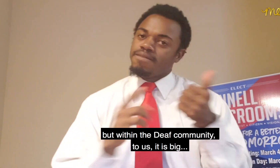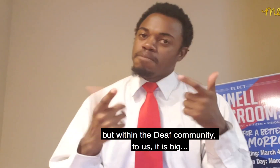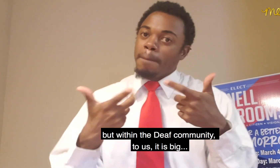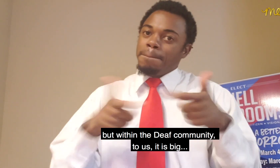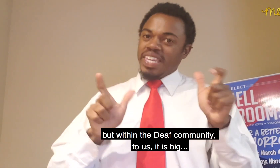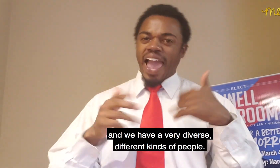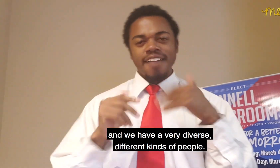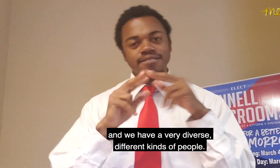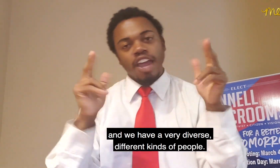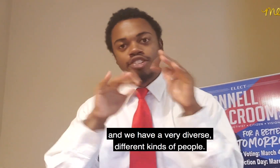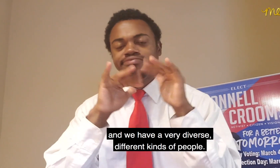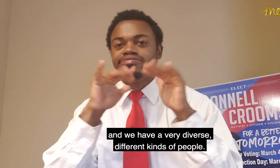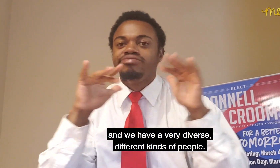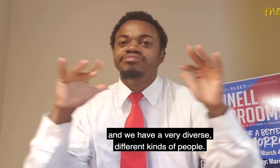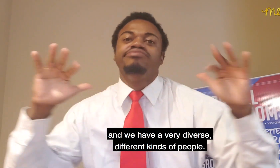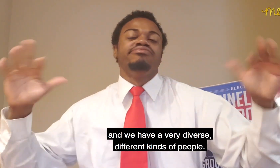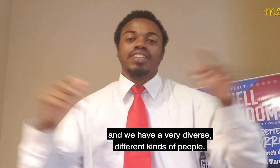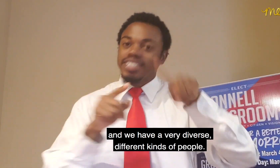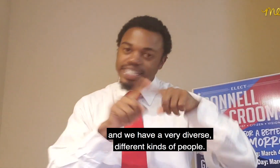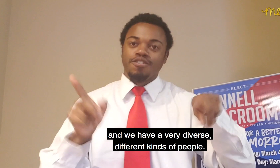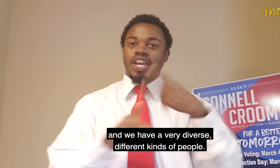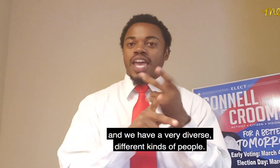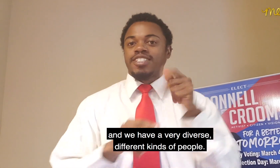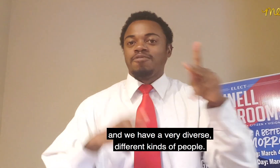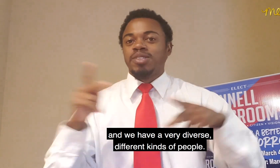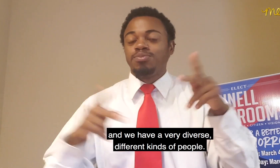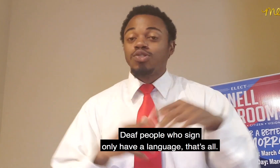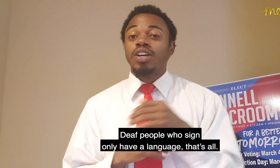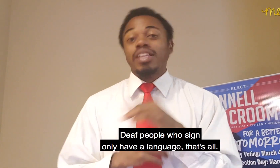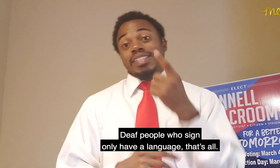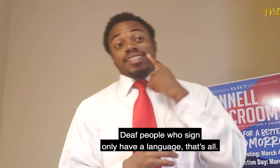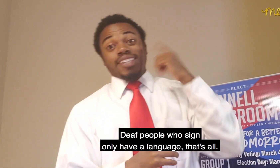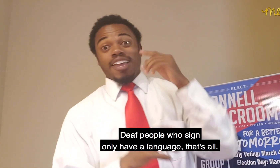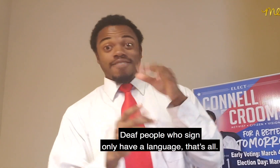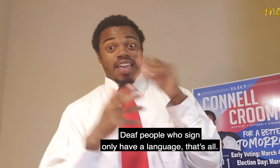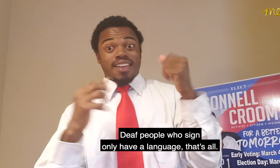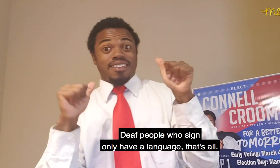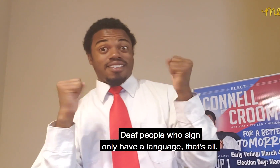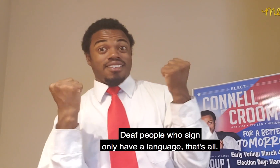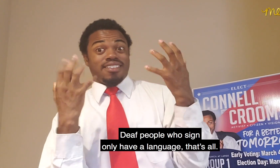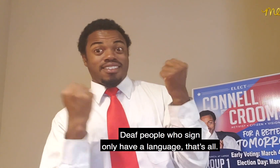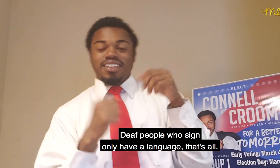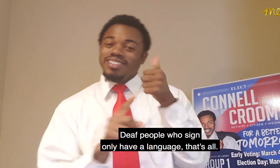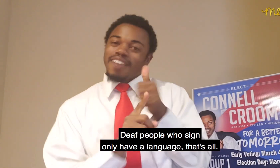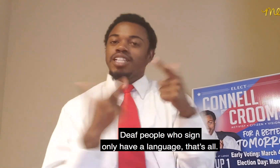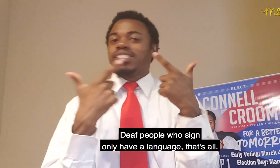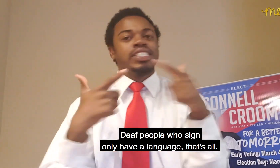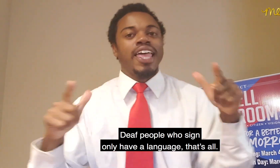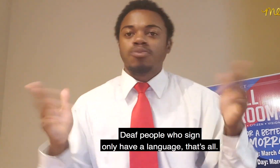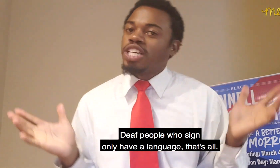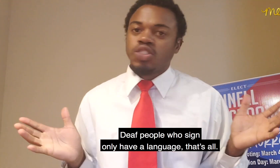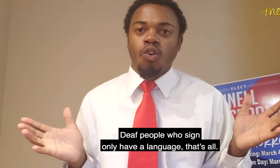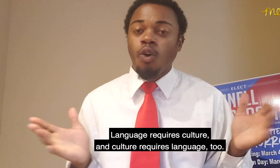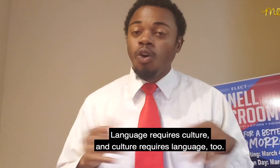big. And we have a very diverse, different kinds of people. Deaf people who sign only have language. That's